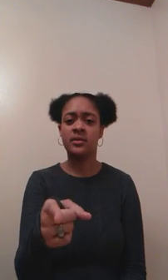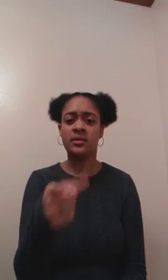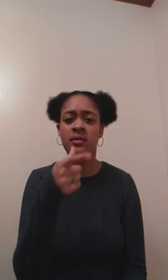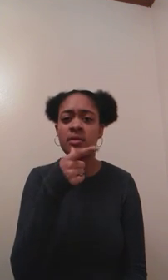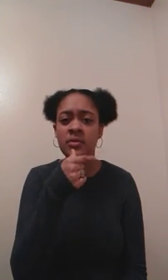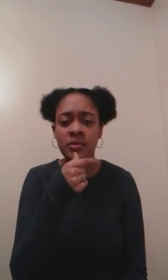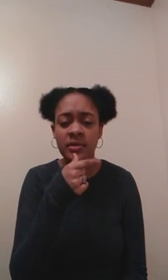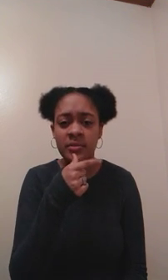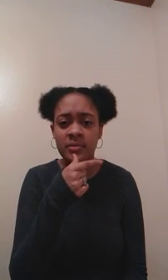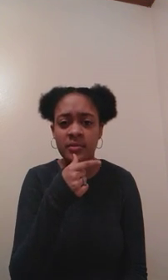Who are you?